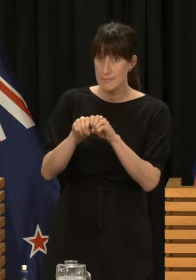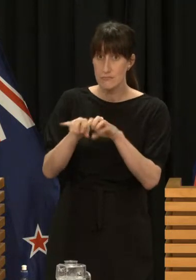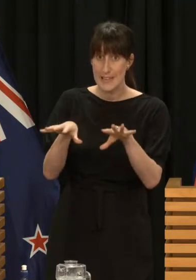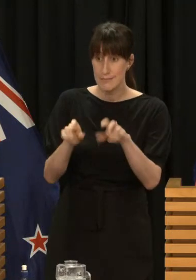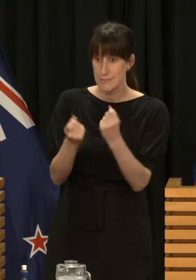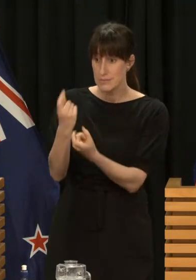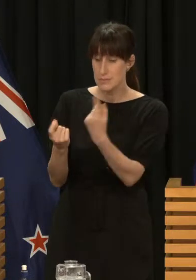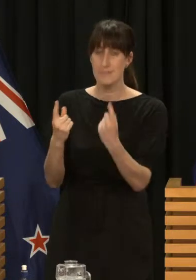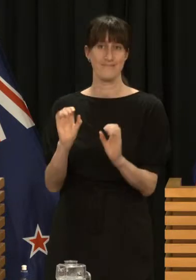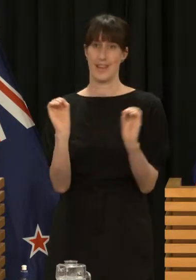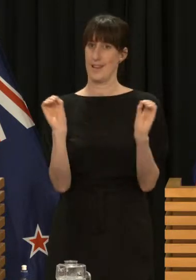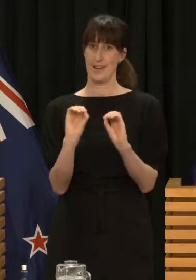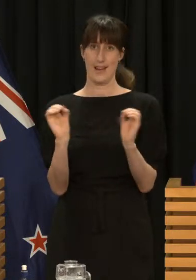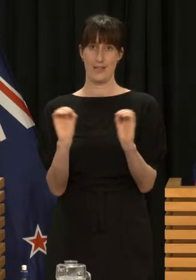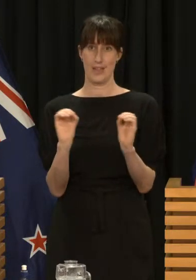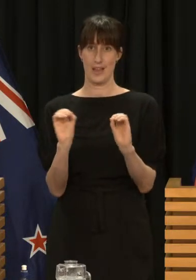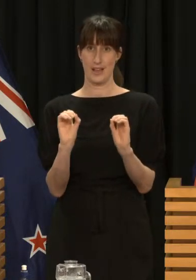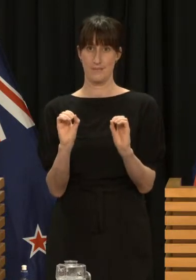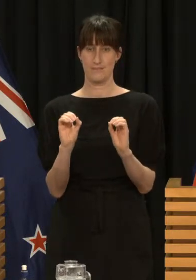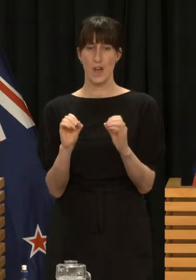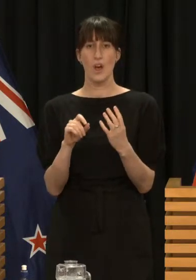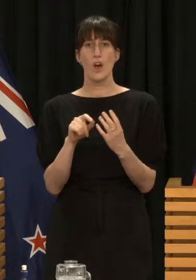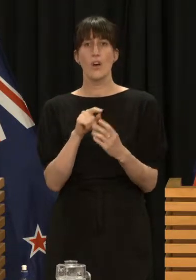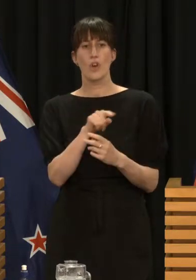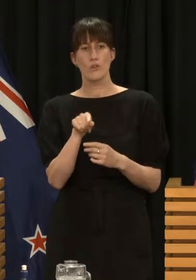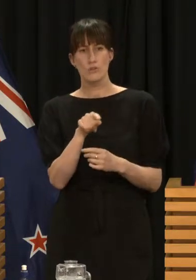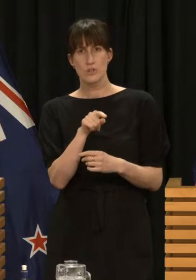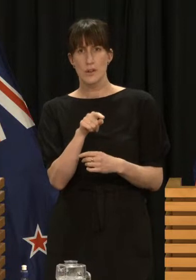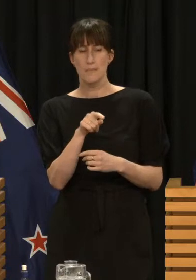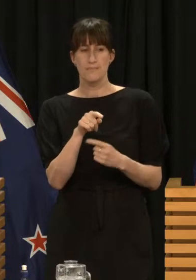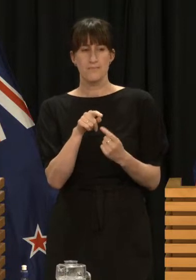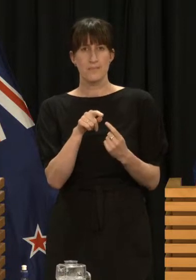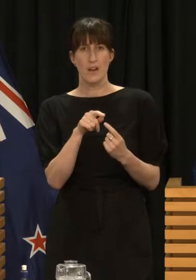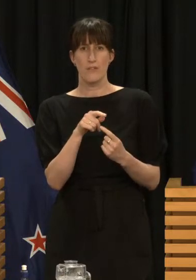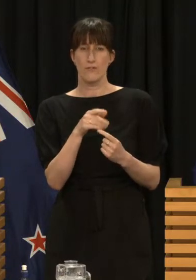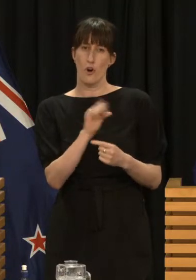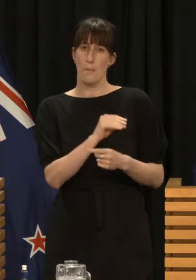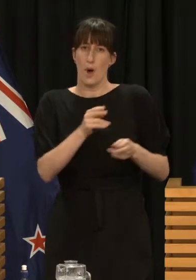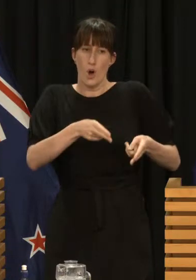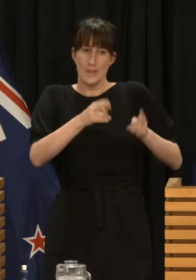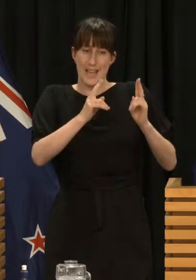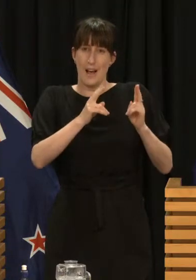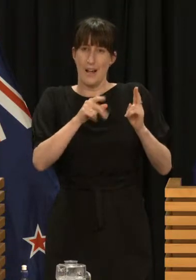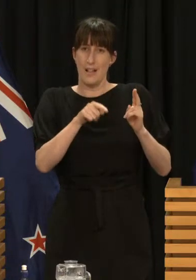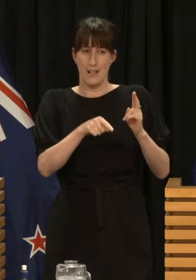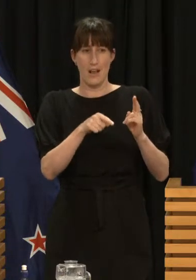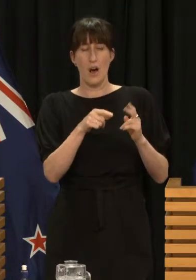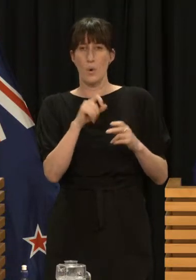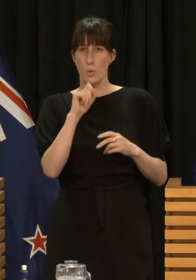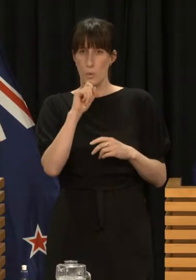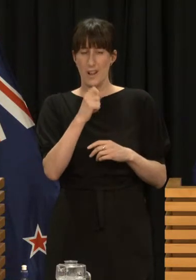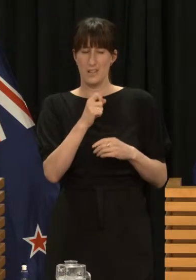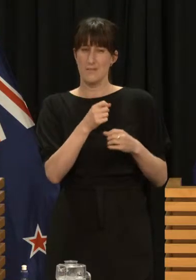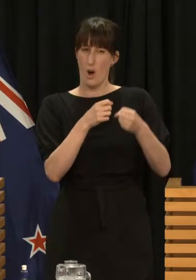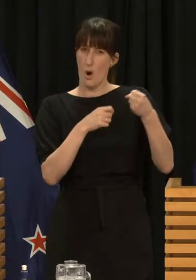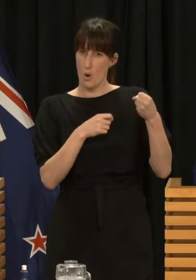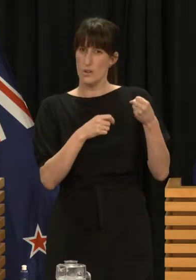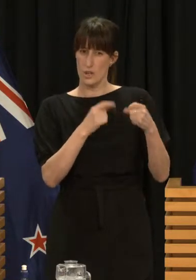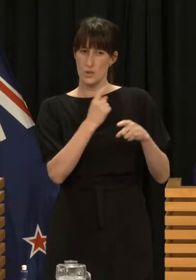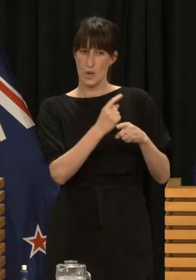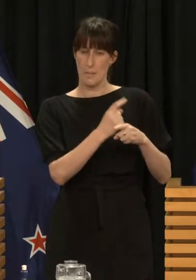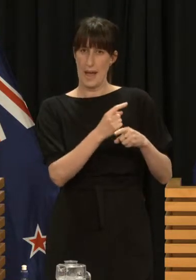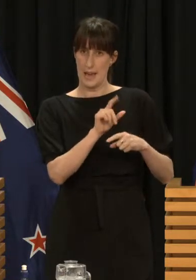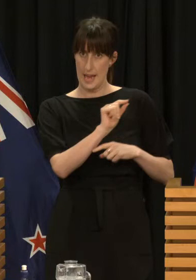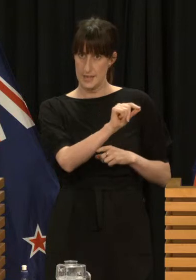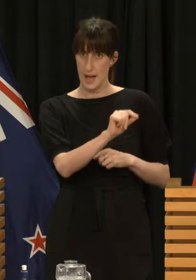the cases from managed isolation shortly, but first I want to provide an update on the Auckland community case that we